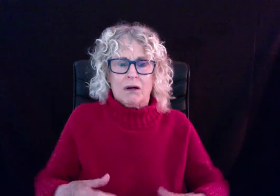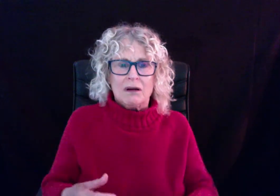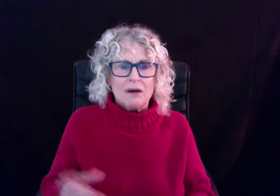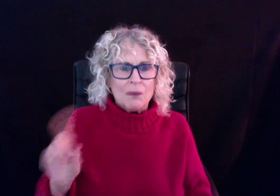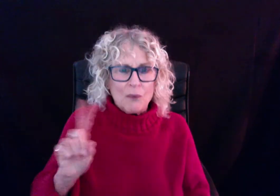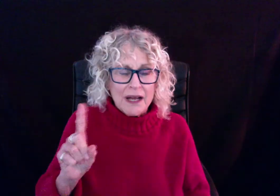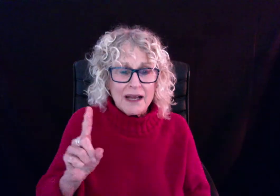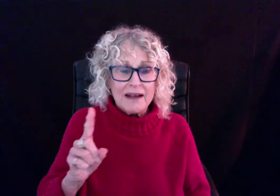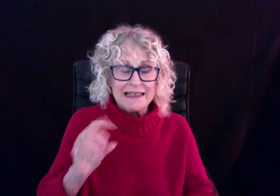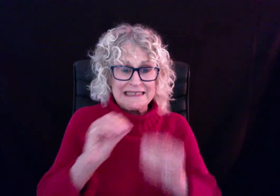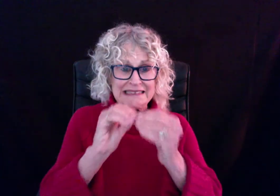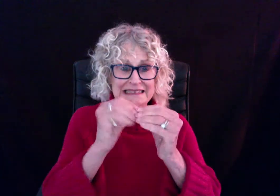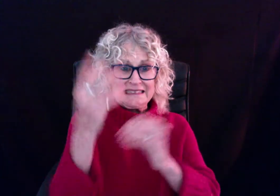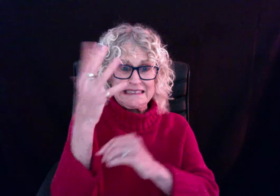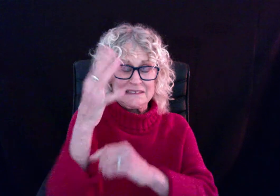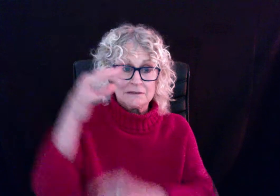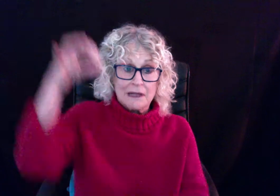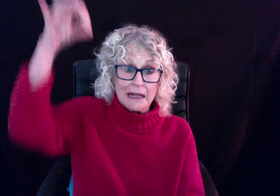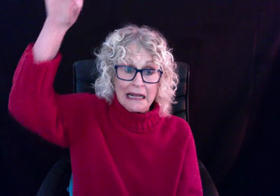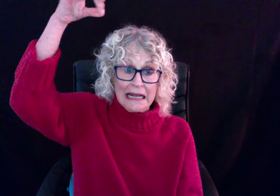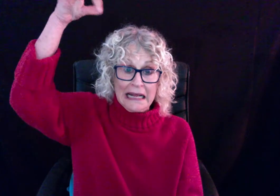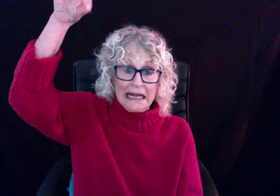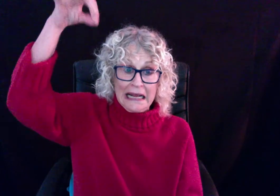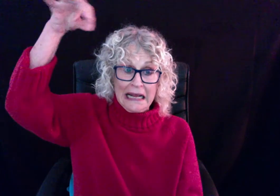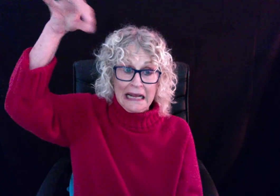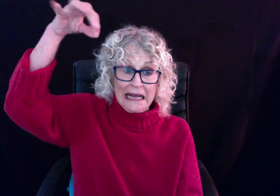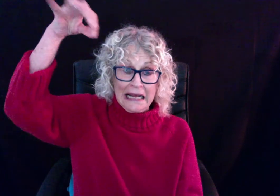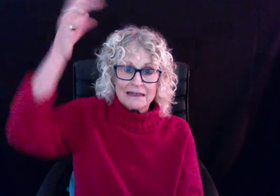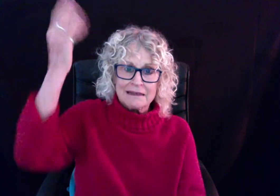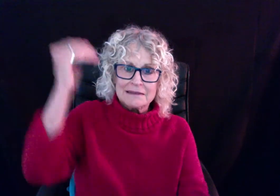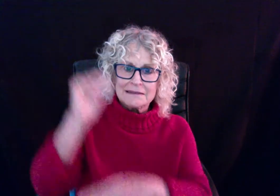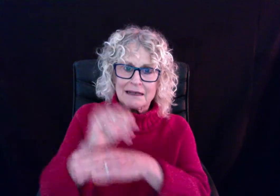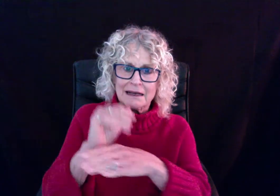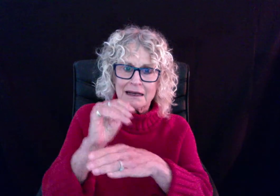Underneath the mistletoe Last night